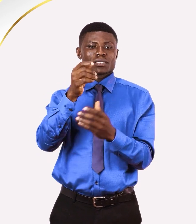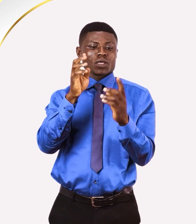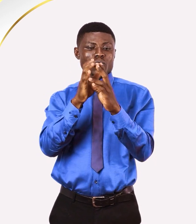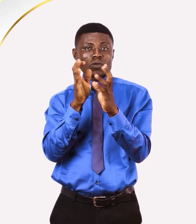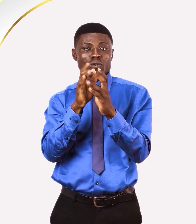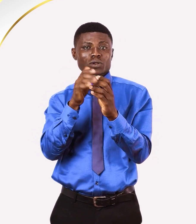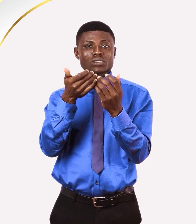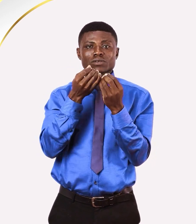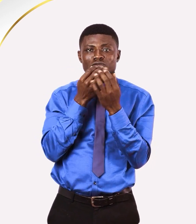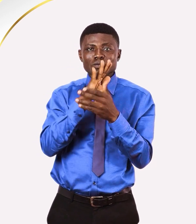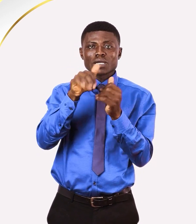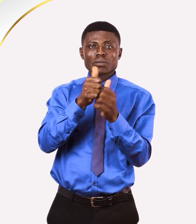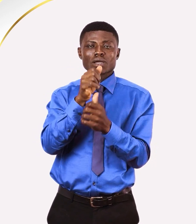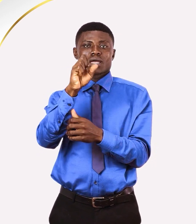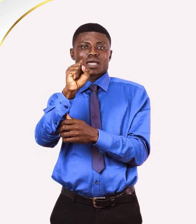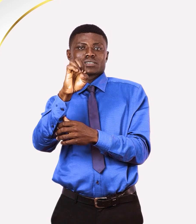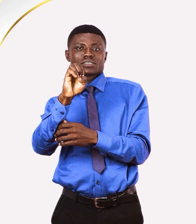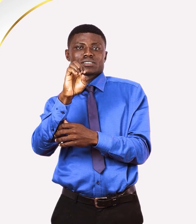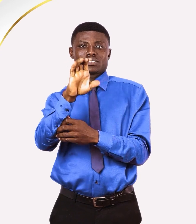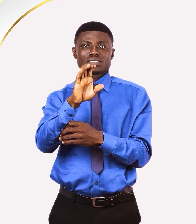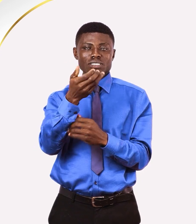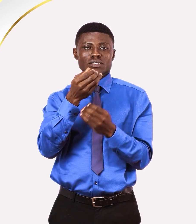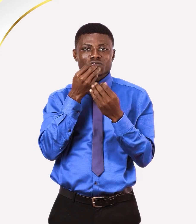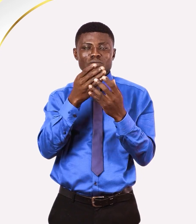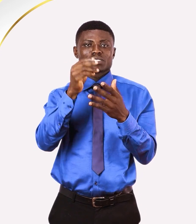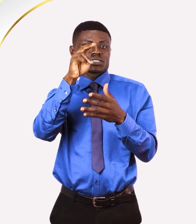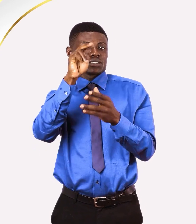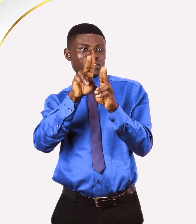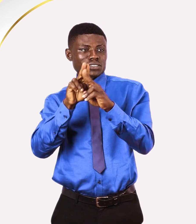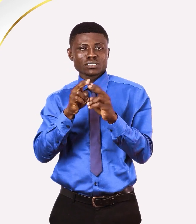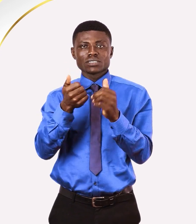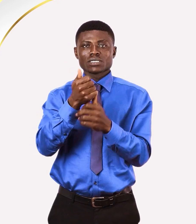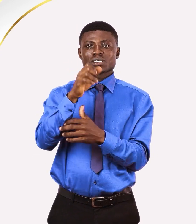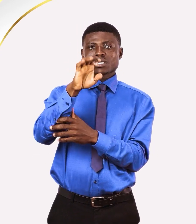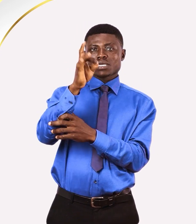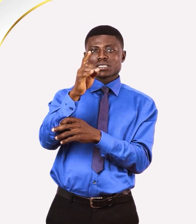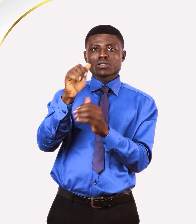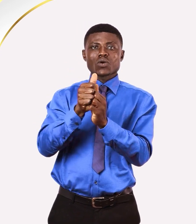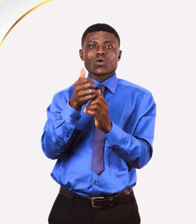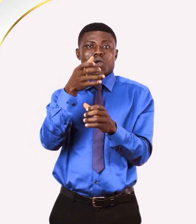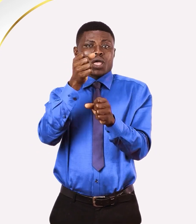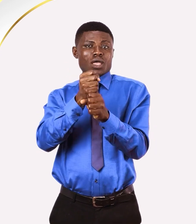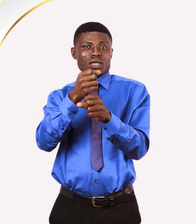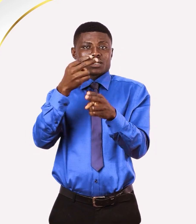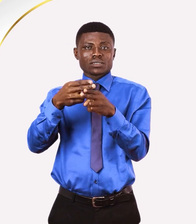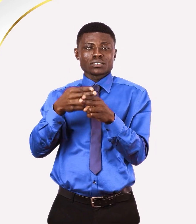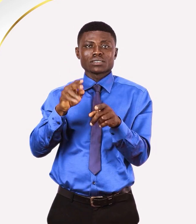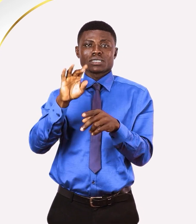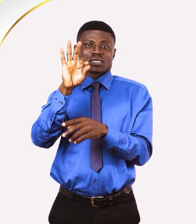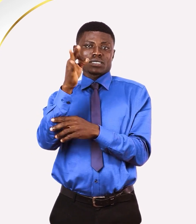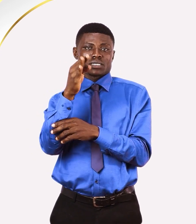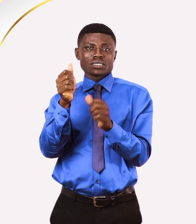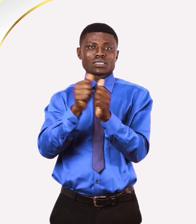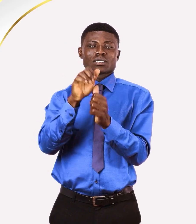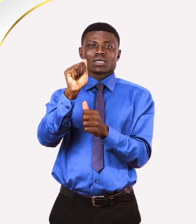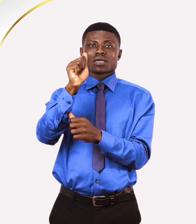the SEC's information unit. 8. Appendix C. Acronyms.